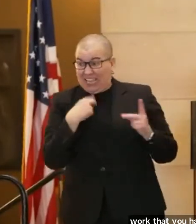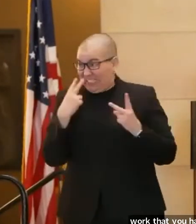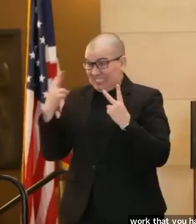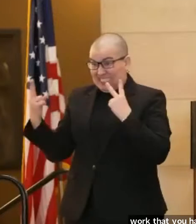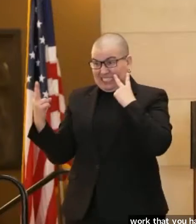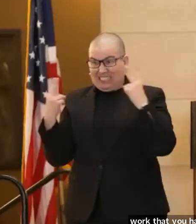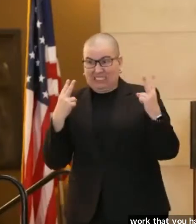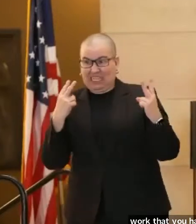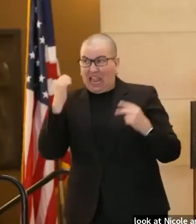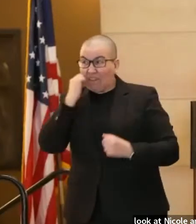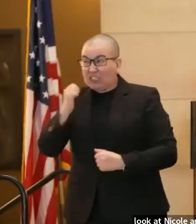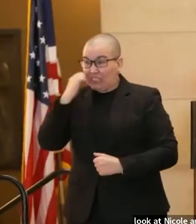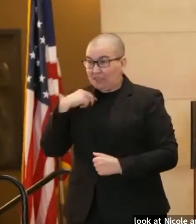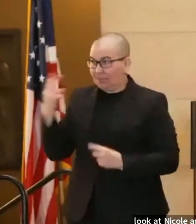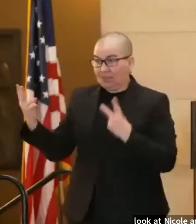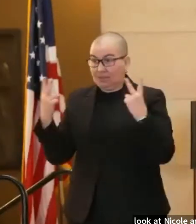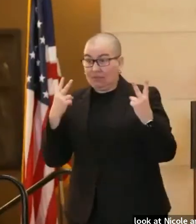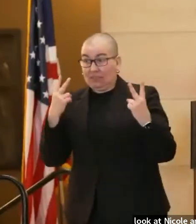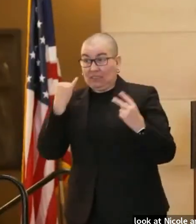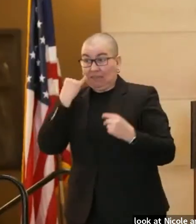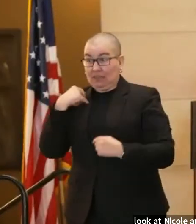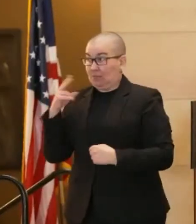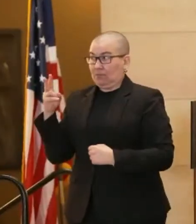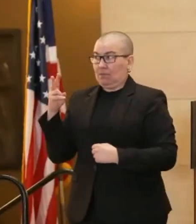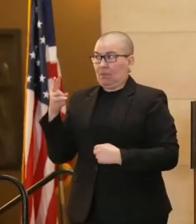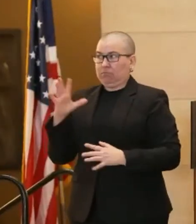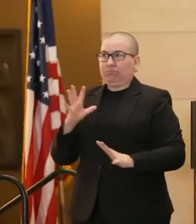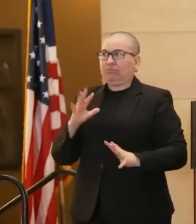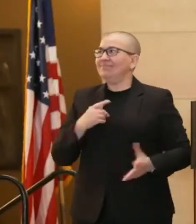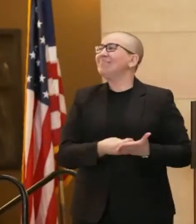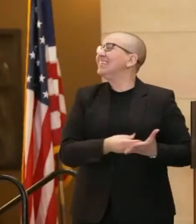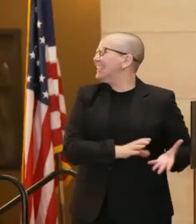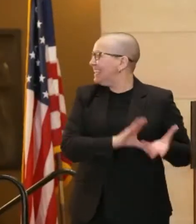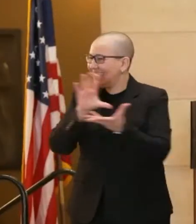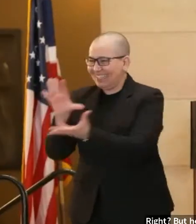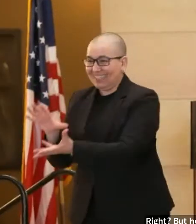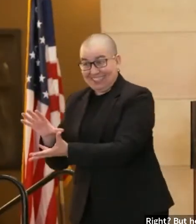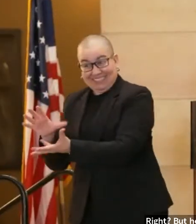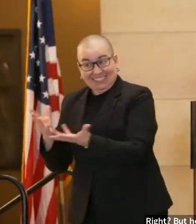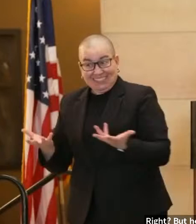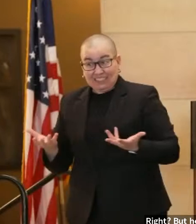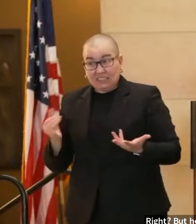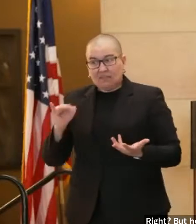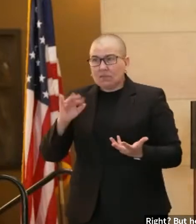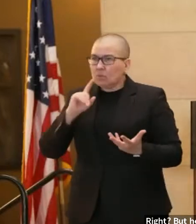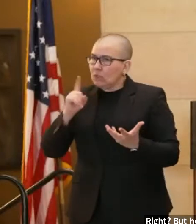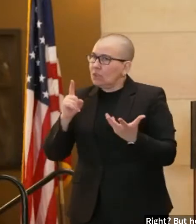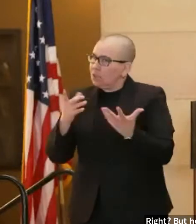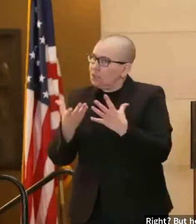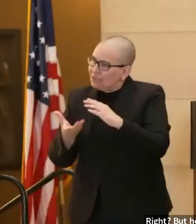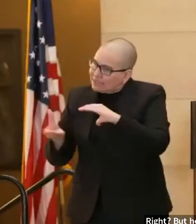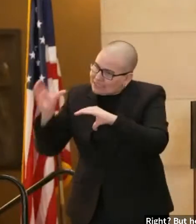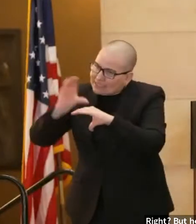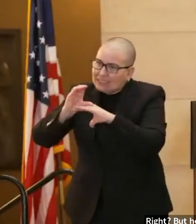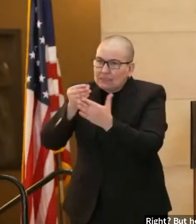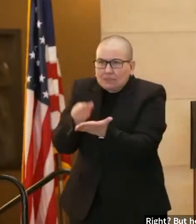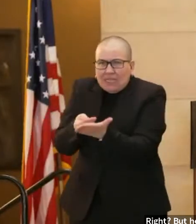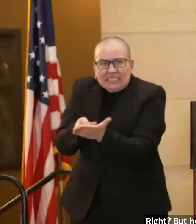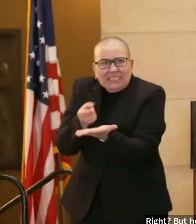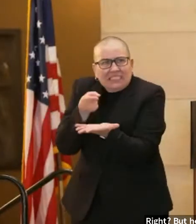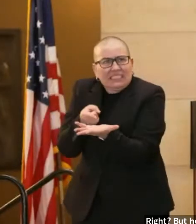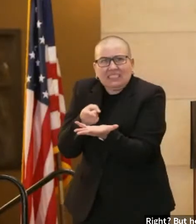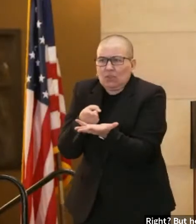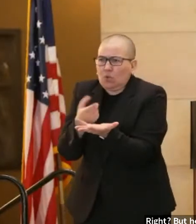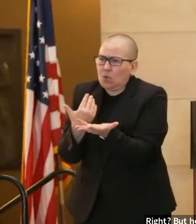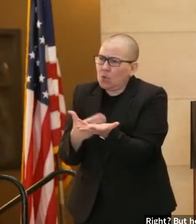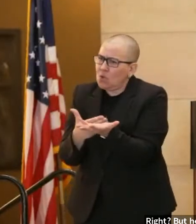right? But here's the deal. This is a supplemental budget, And going forward, we should have expectations that